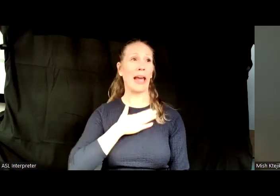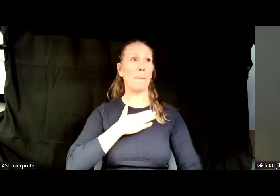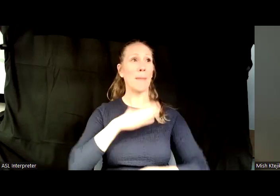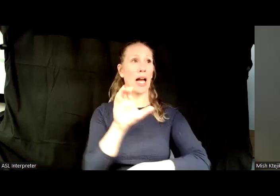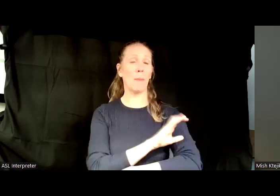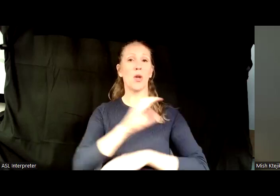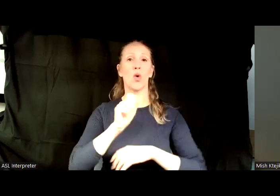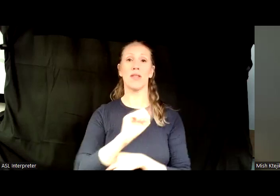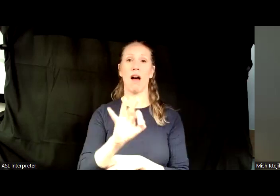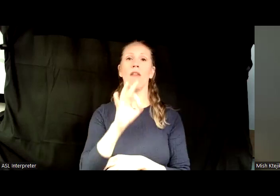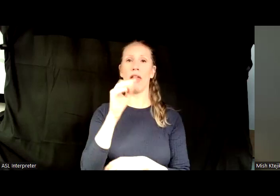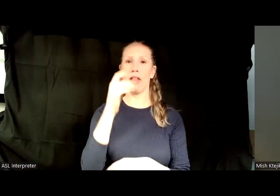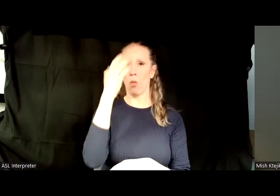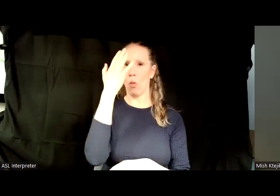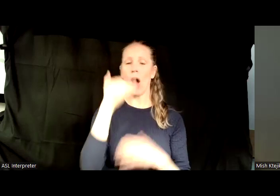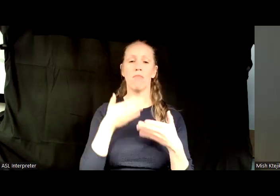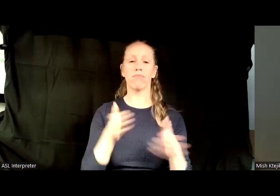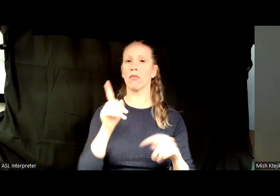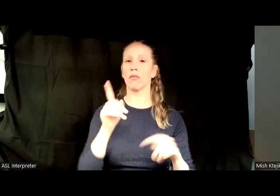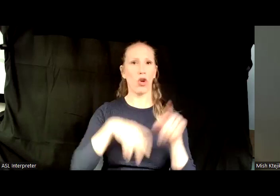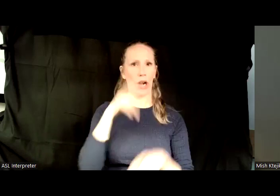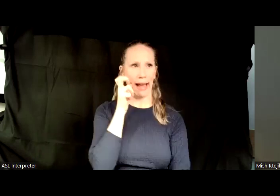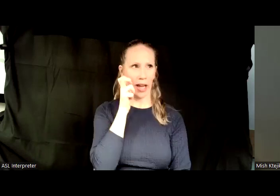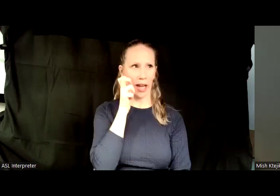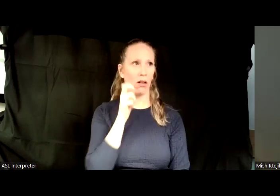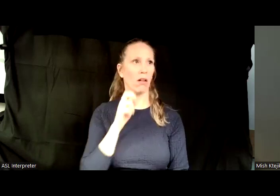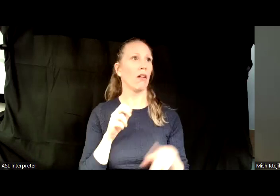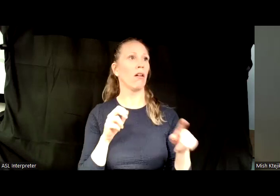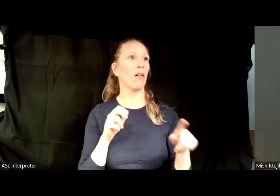Testing. How would we know? Is there a way we can respond?